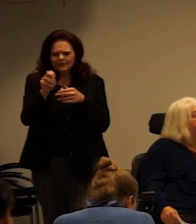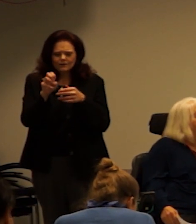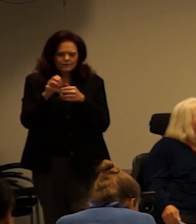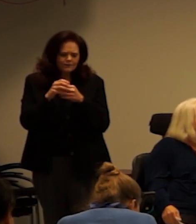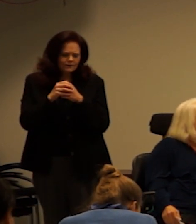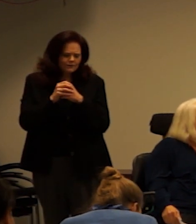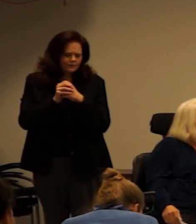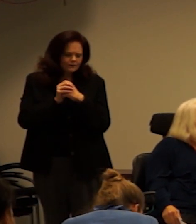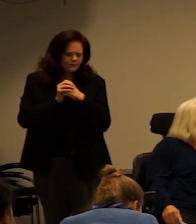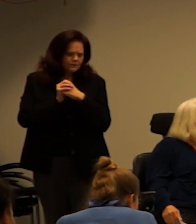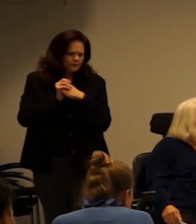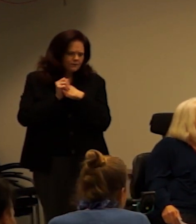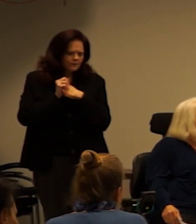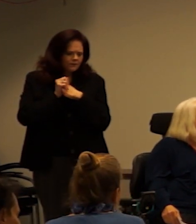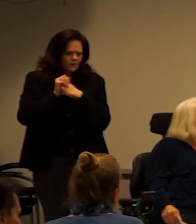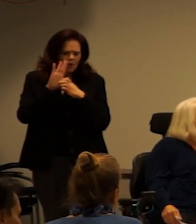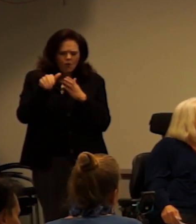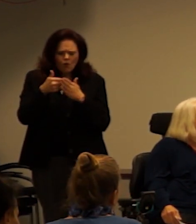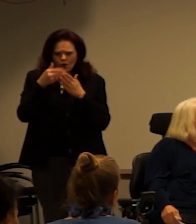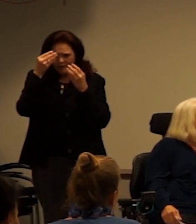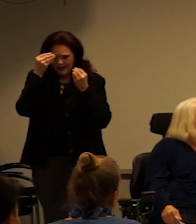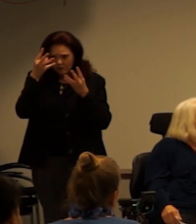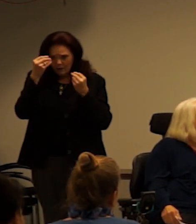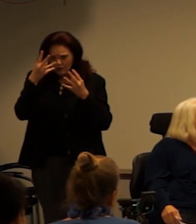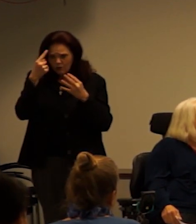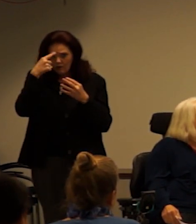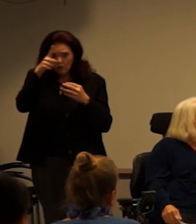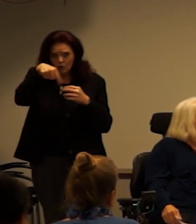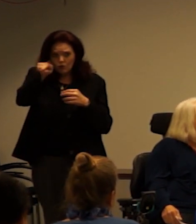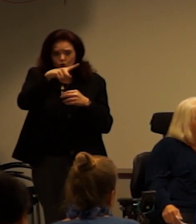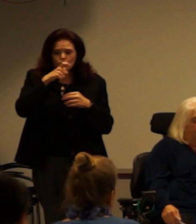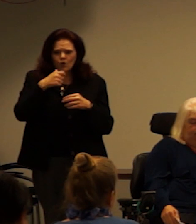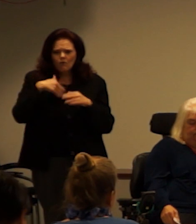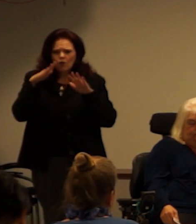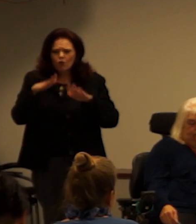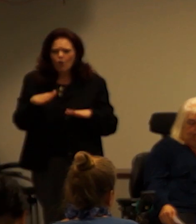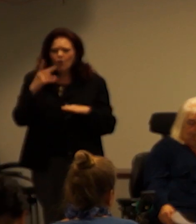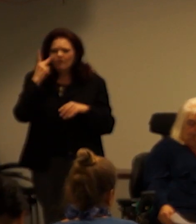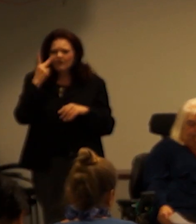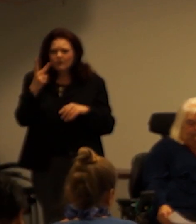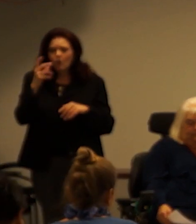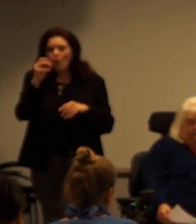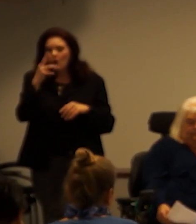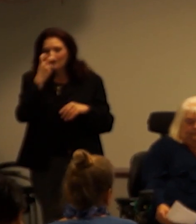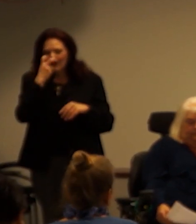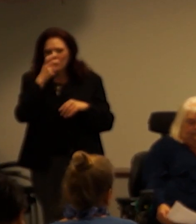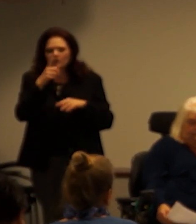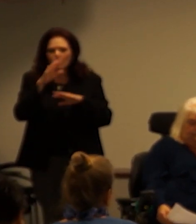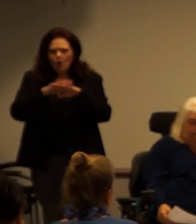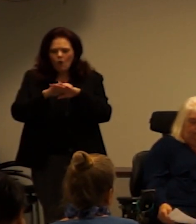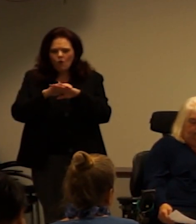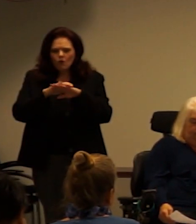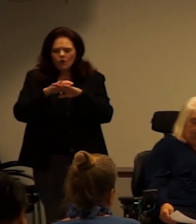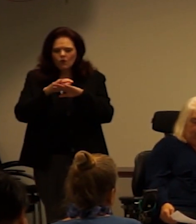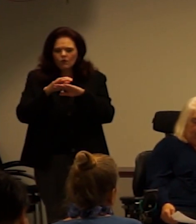notebook. All of this information, for those of you who have low vision or are blind, is on the